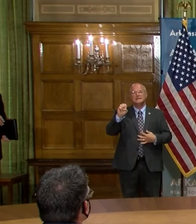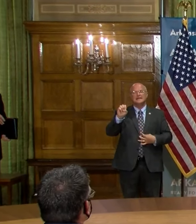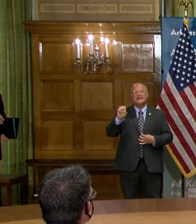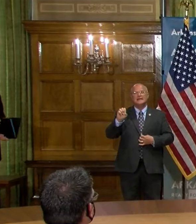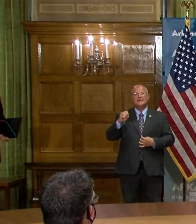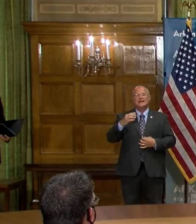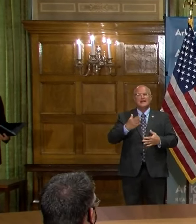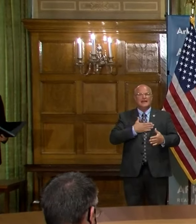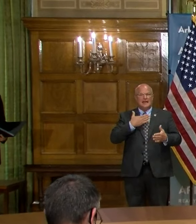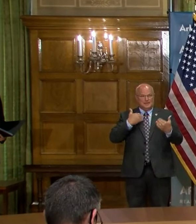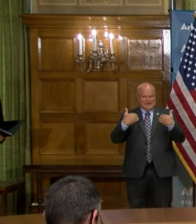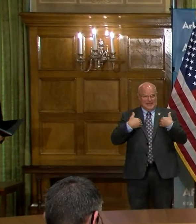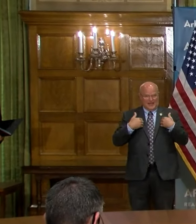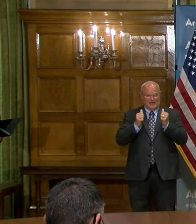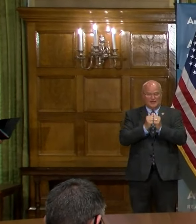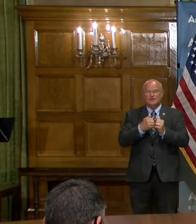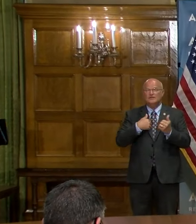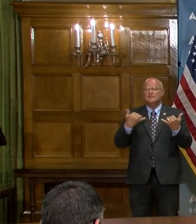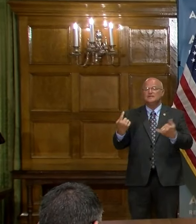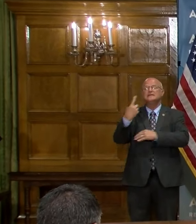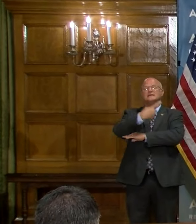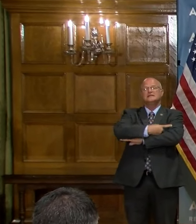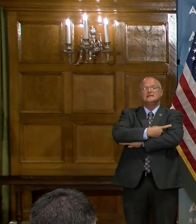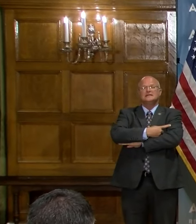am pleased to be joined